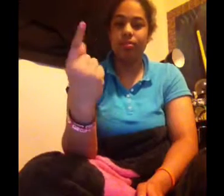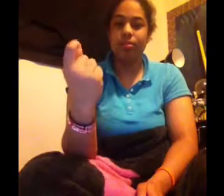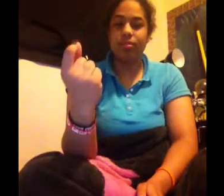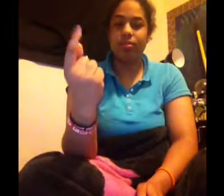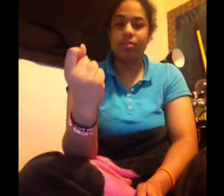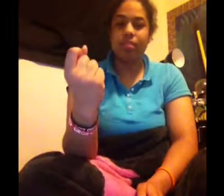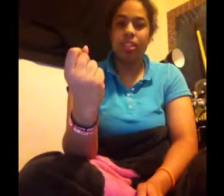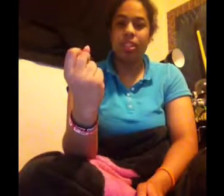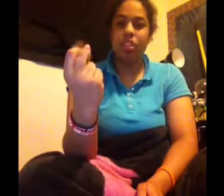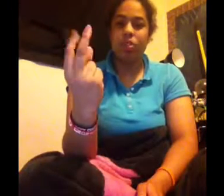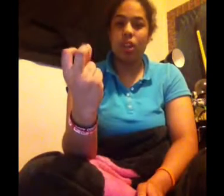12